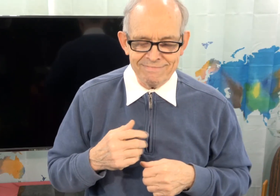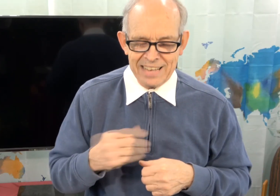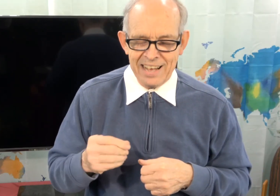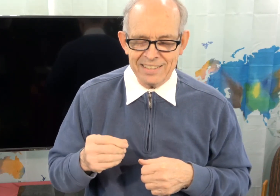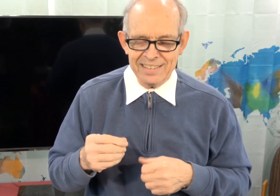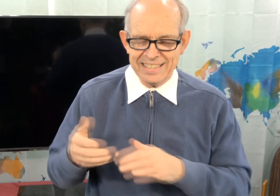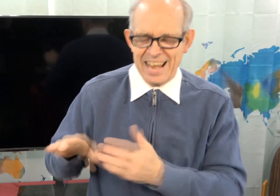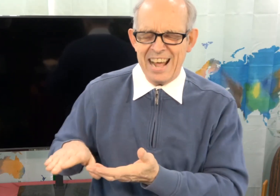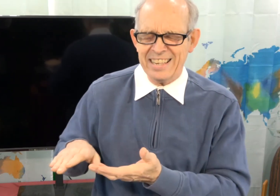and death.